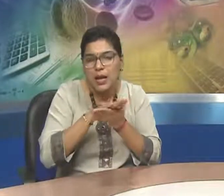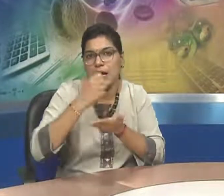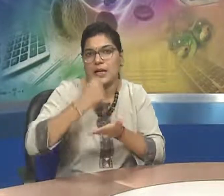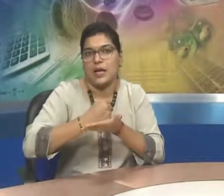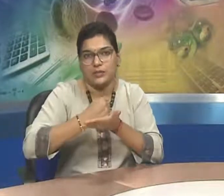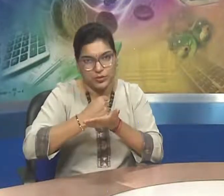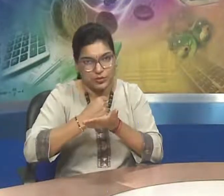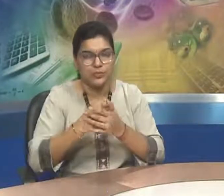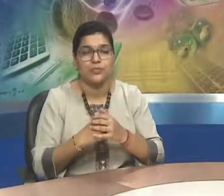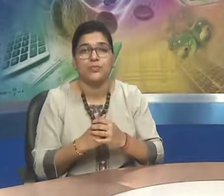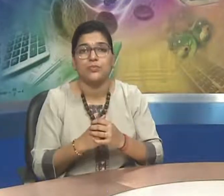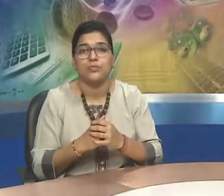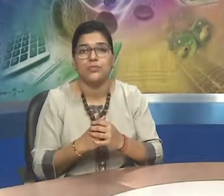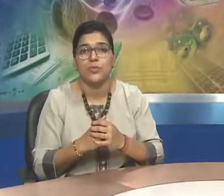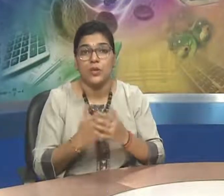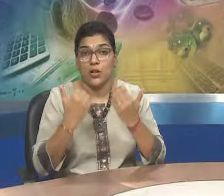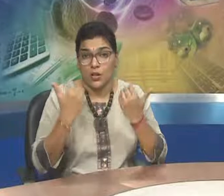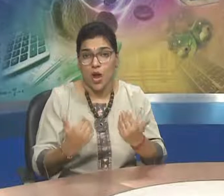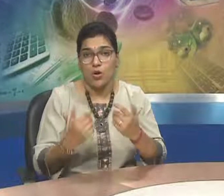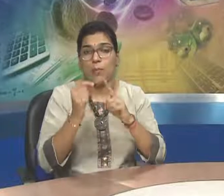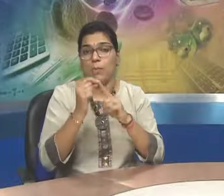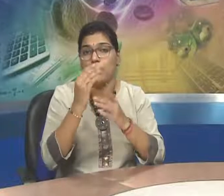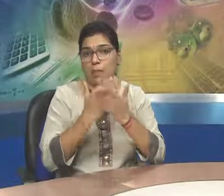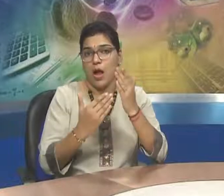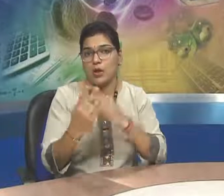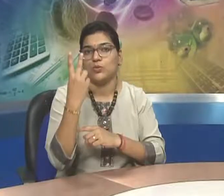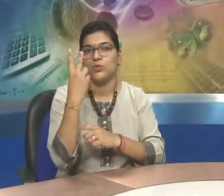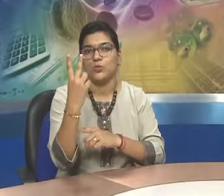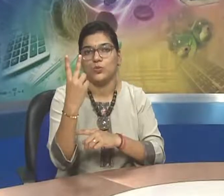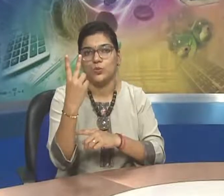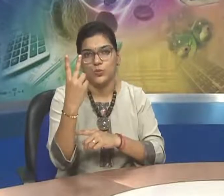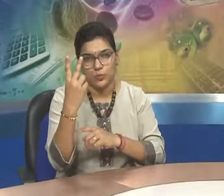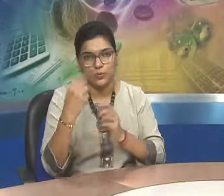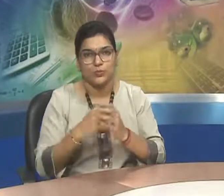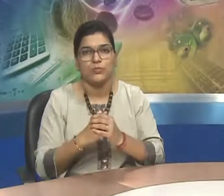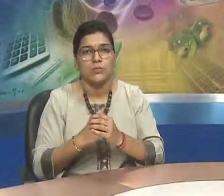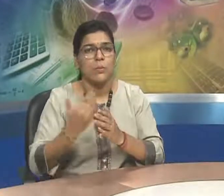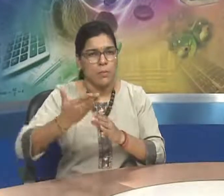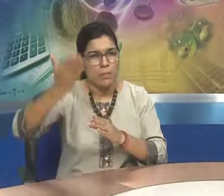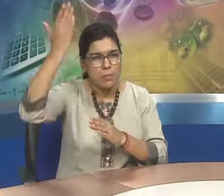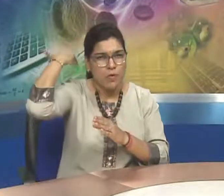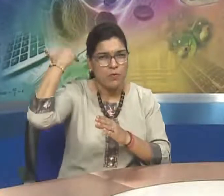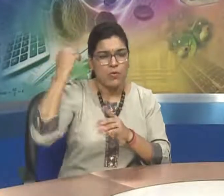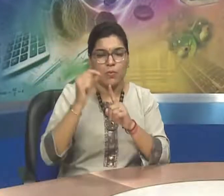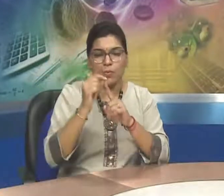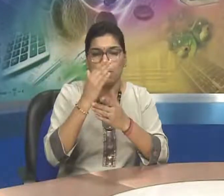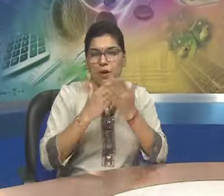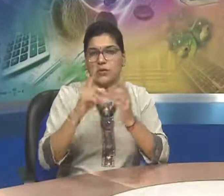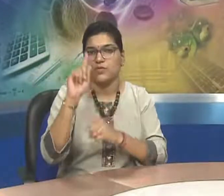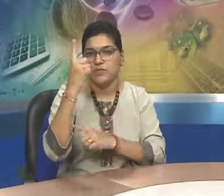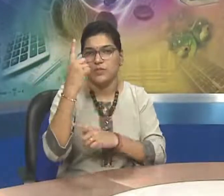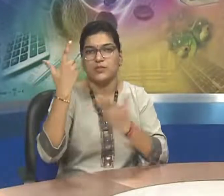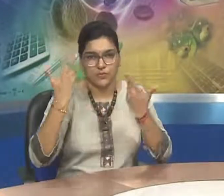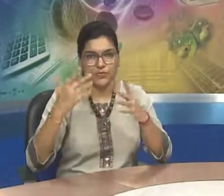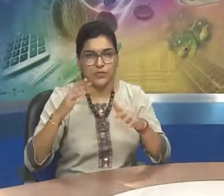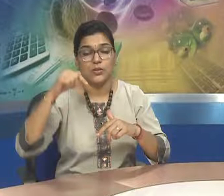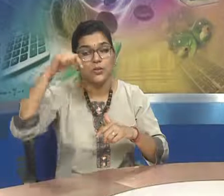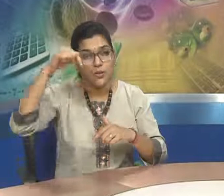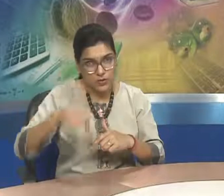So, our today's topic is fundamental right. This is video's part 2. Earlier we